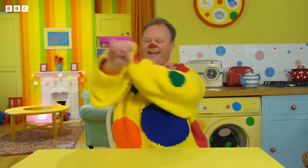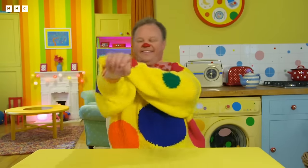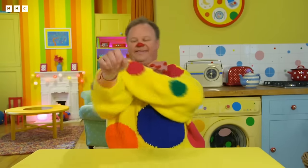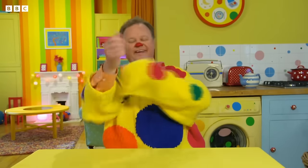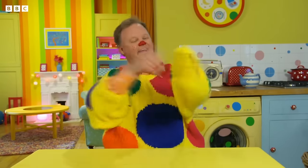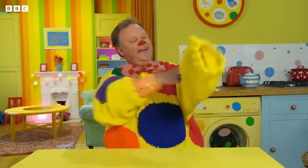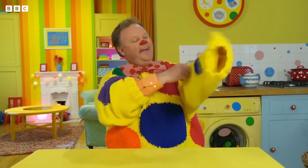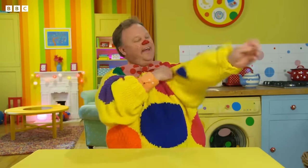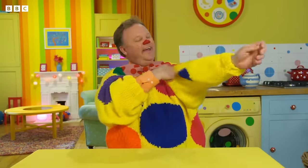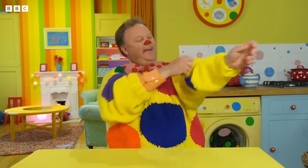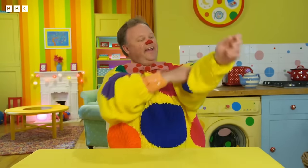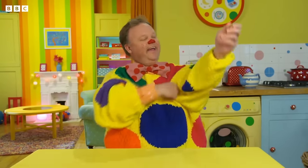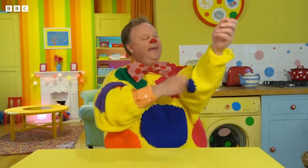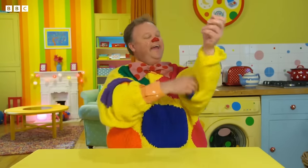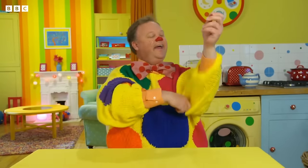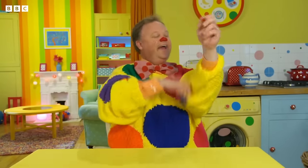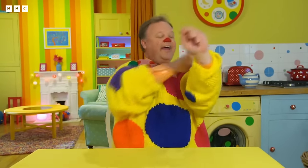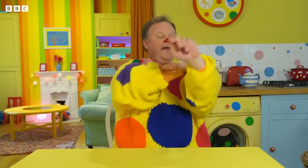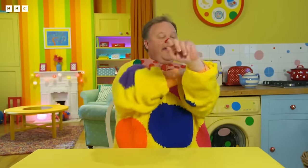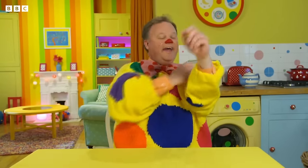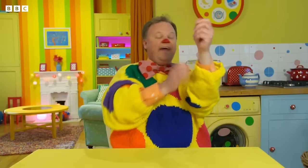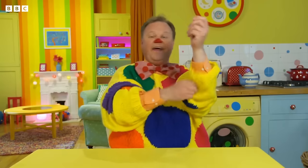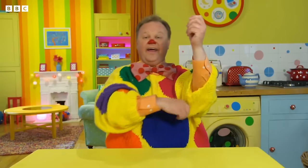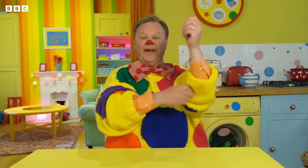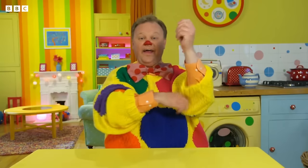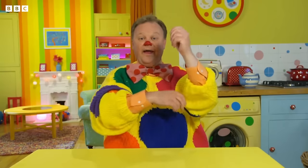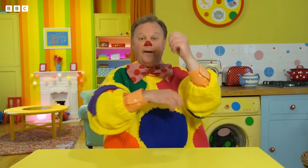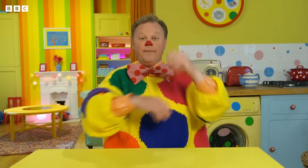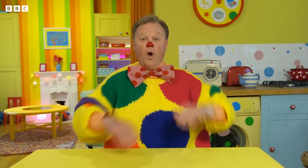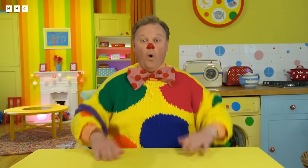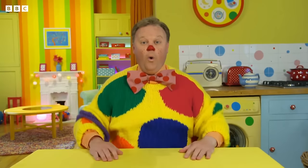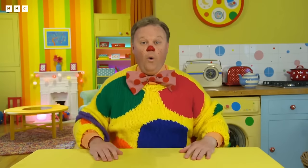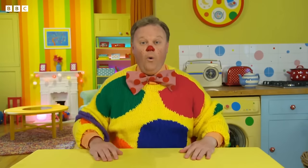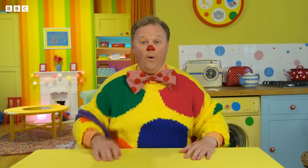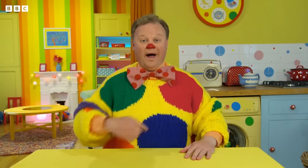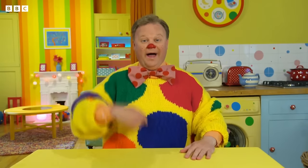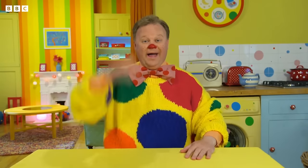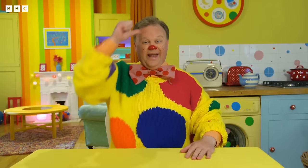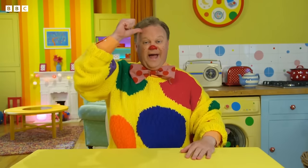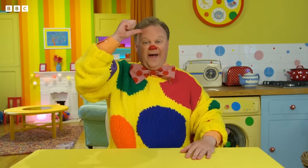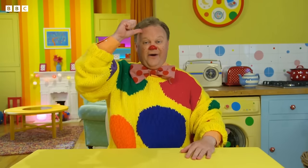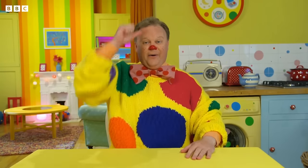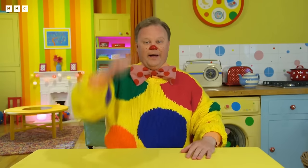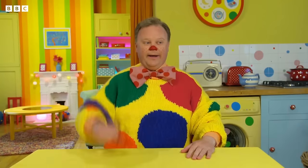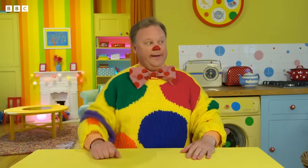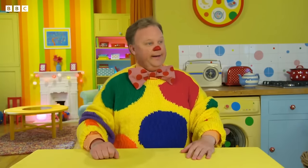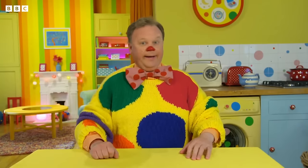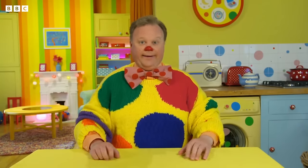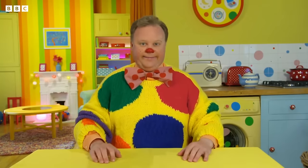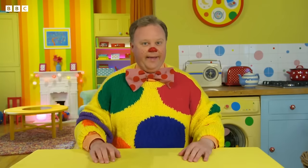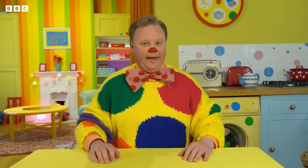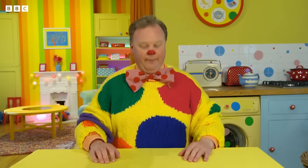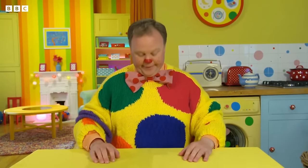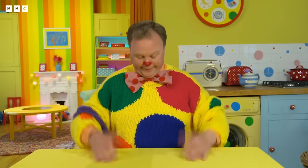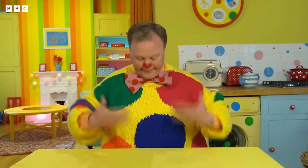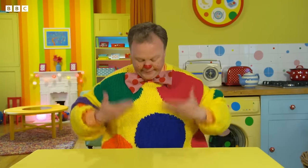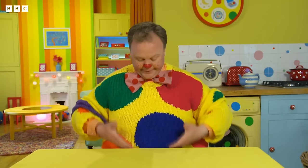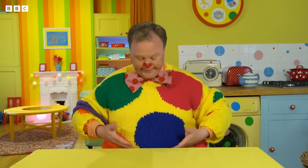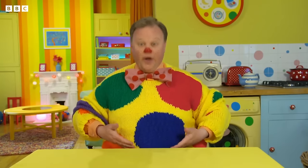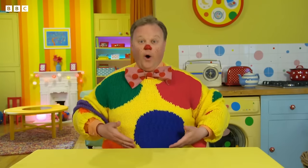Yes. Your spotty jumper will look great at the fashion show. Oh, I know. I tell you what,